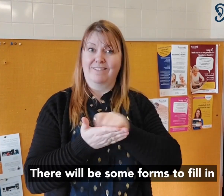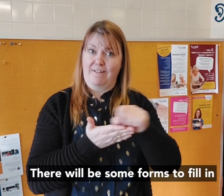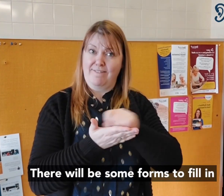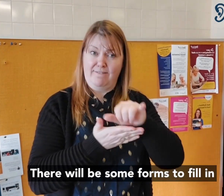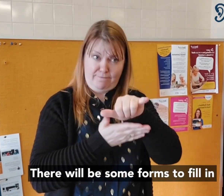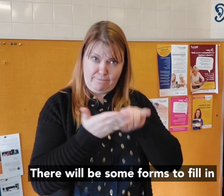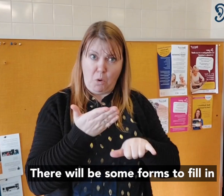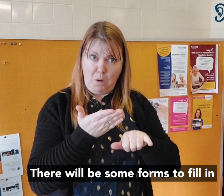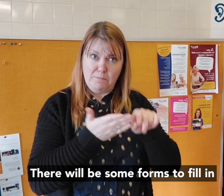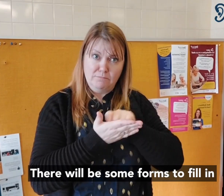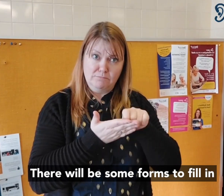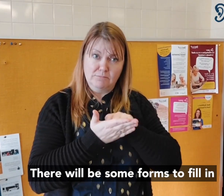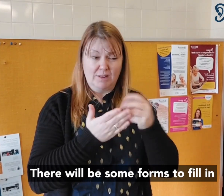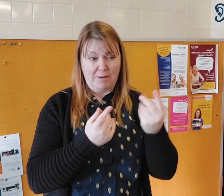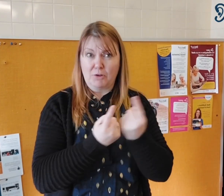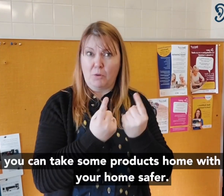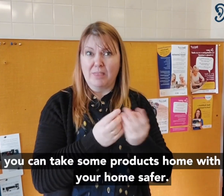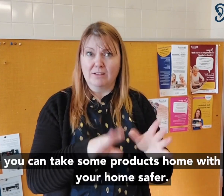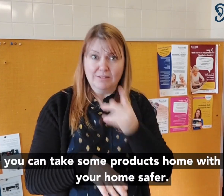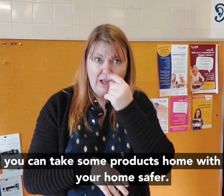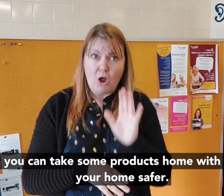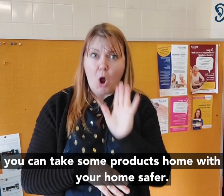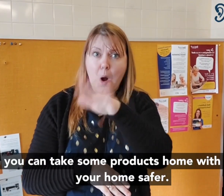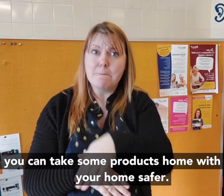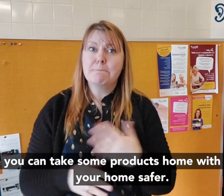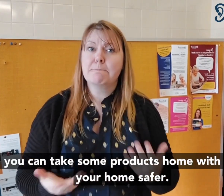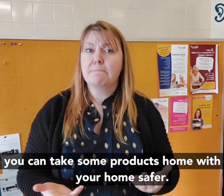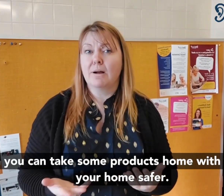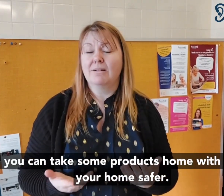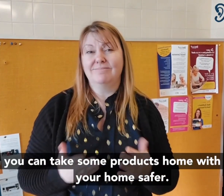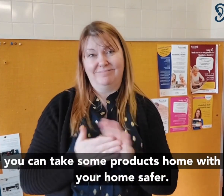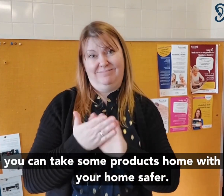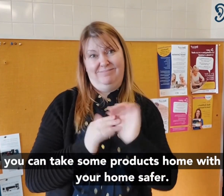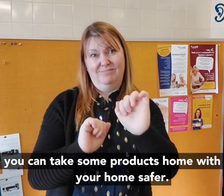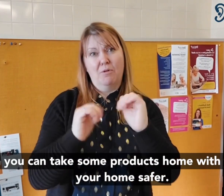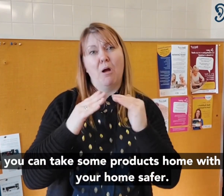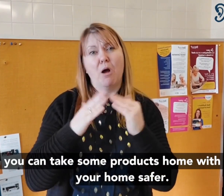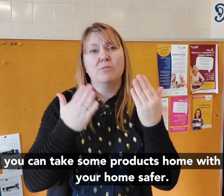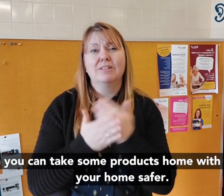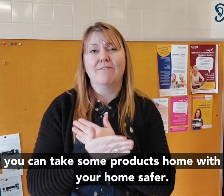You can fill some forms in and then take some products home with you to make your home safer.